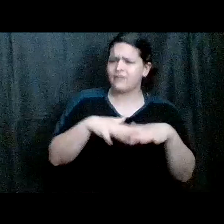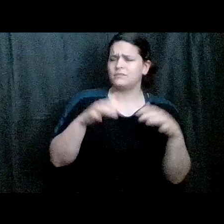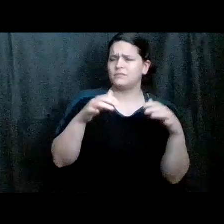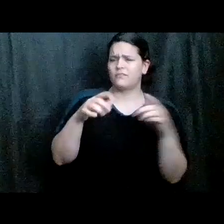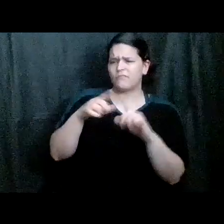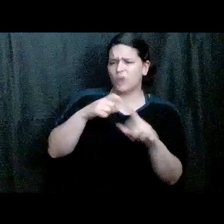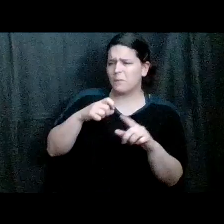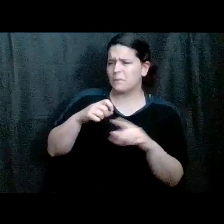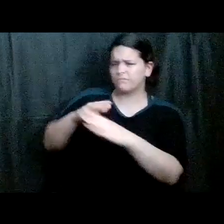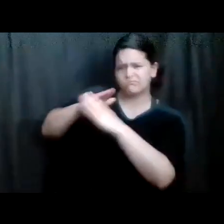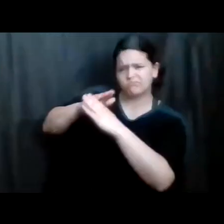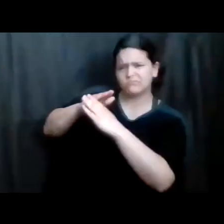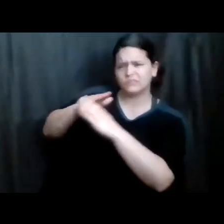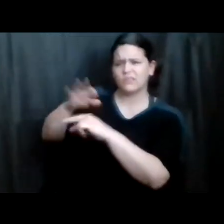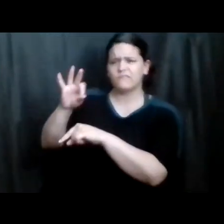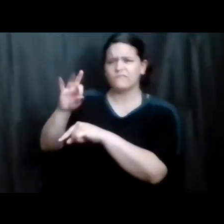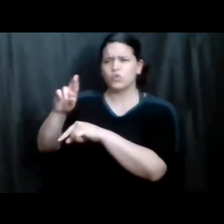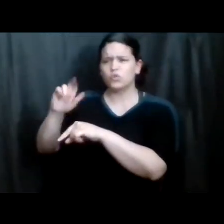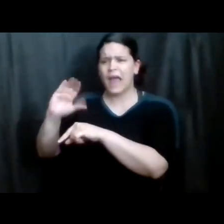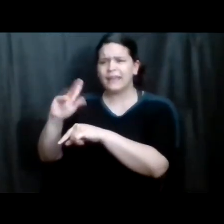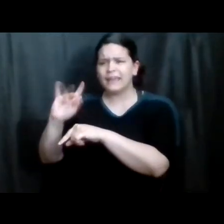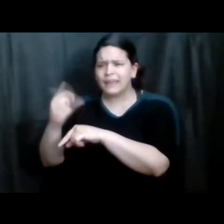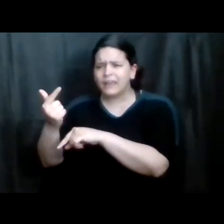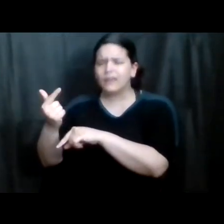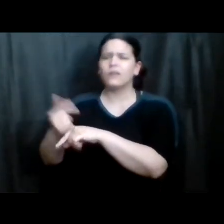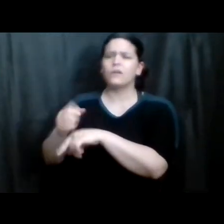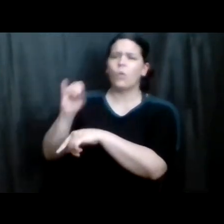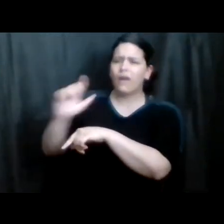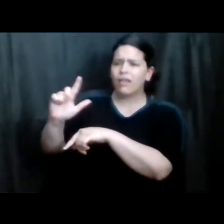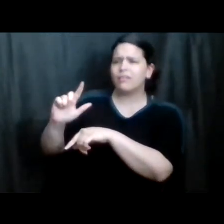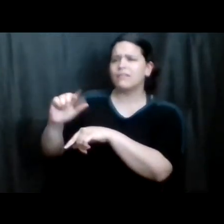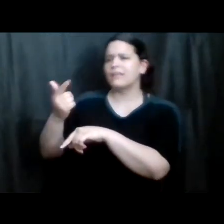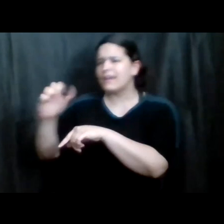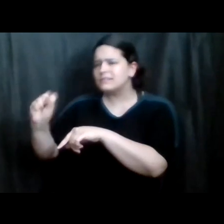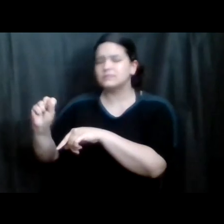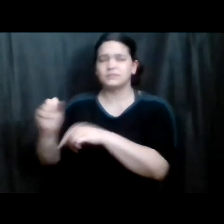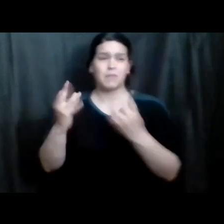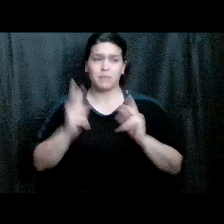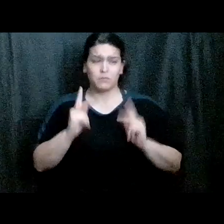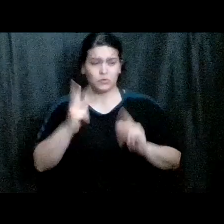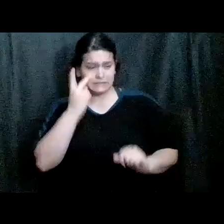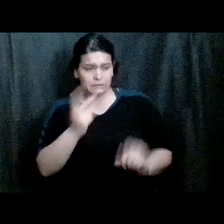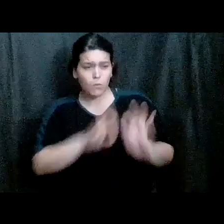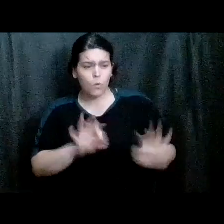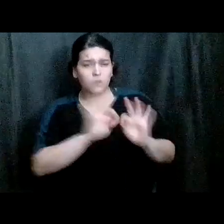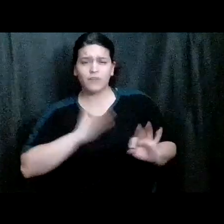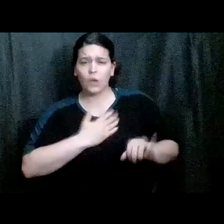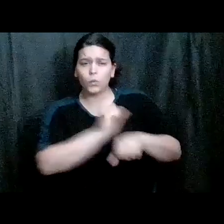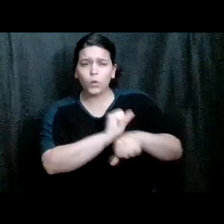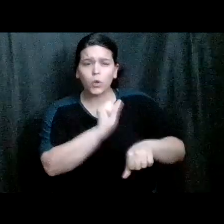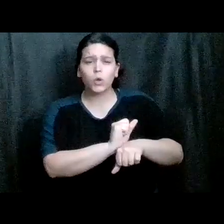And there's so many people that are lending to this effort and see the importance of it. And even though